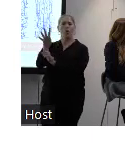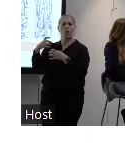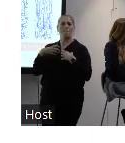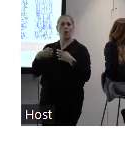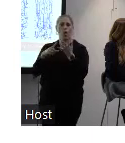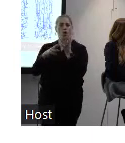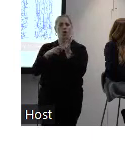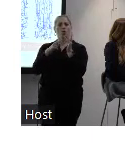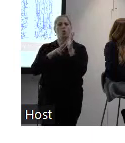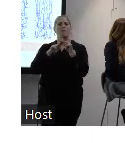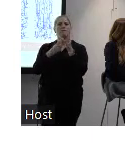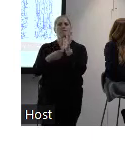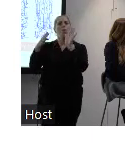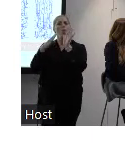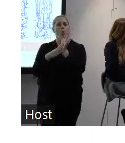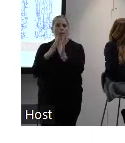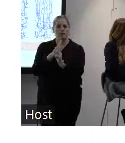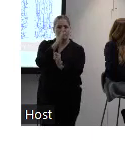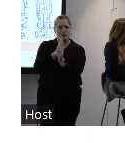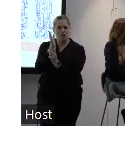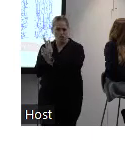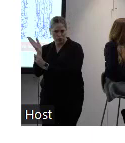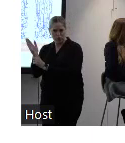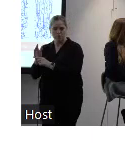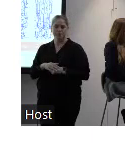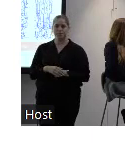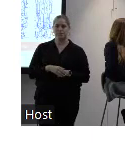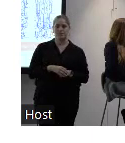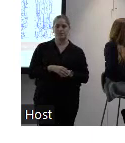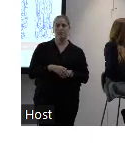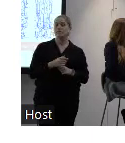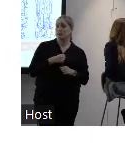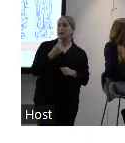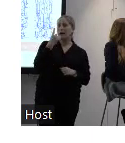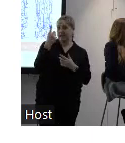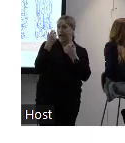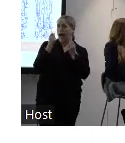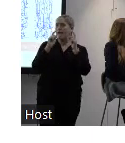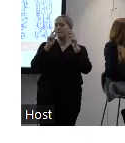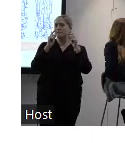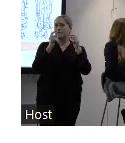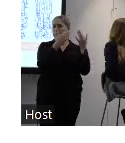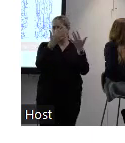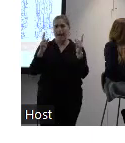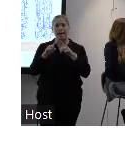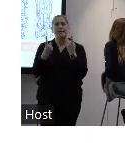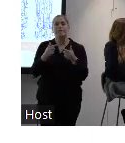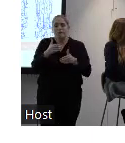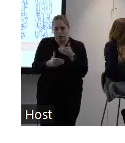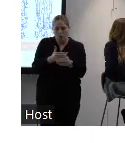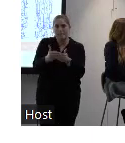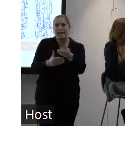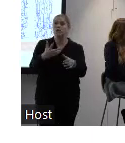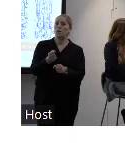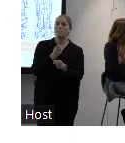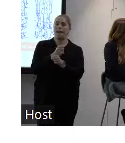So the microglia are the cells that do this. They underlie all of the processes that occur to make these circuits.